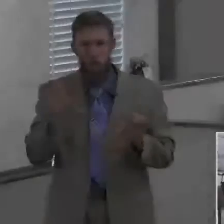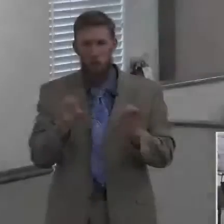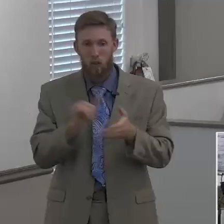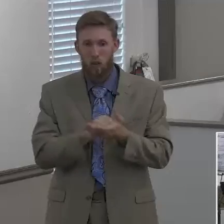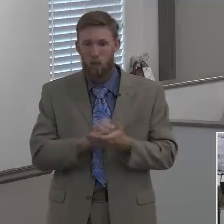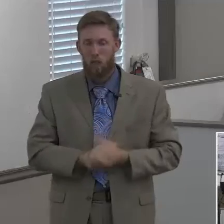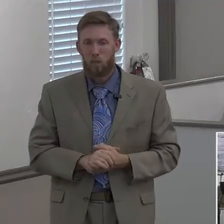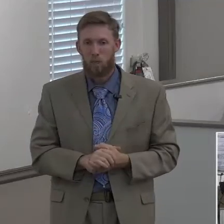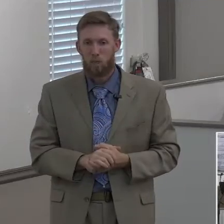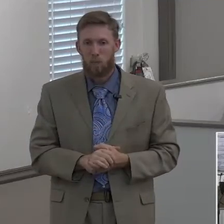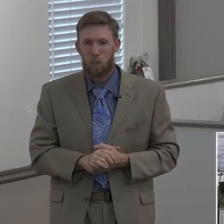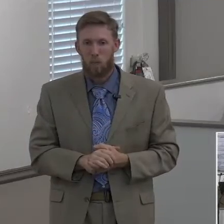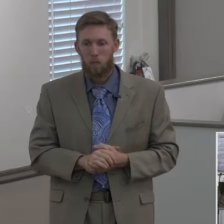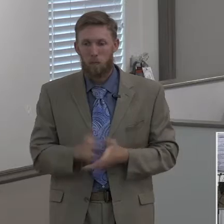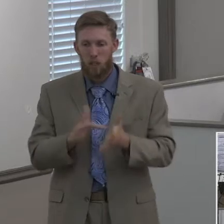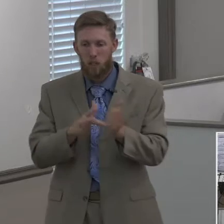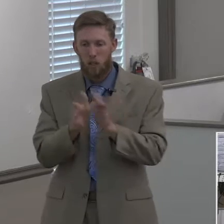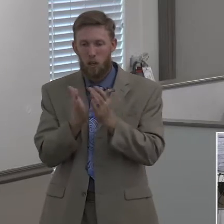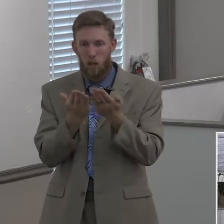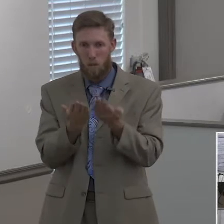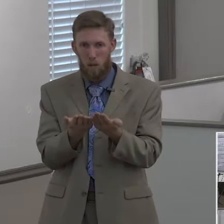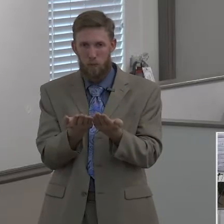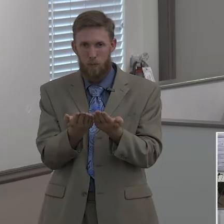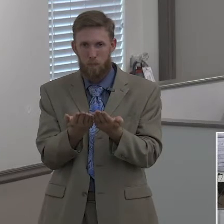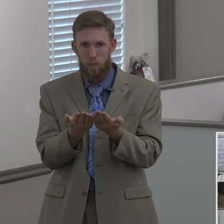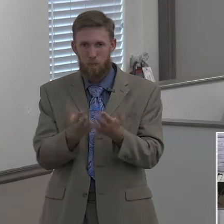take our Bibles this evening.